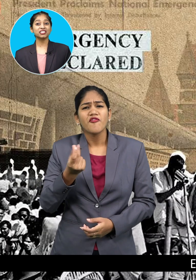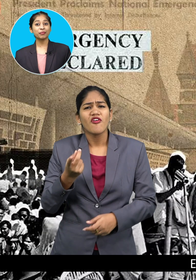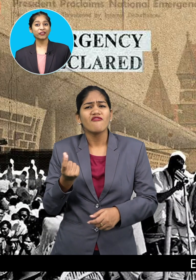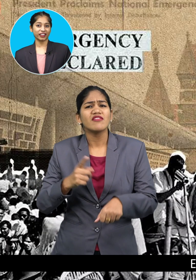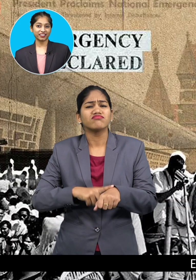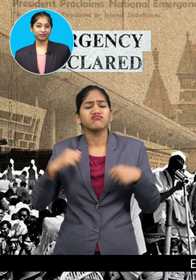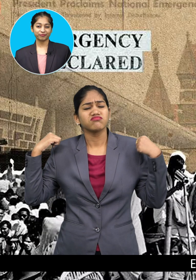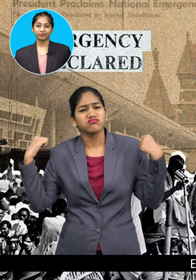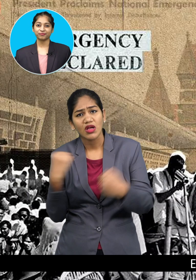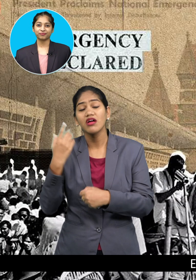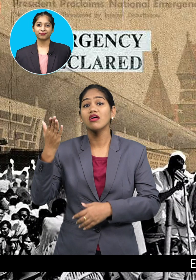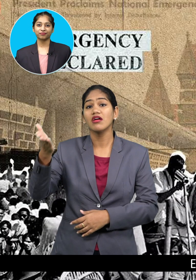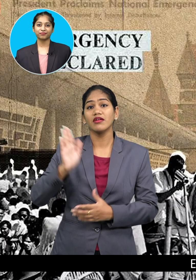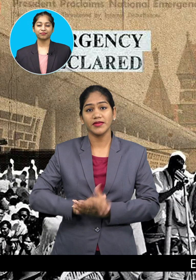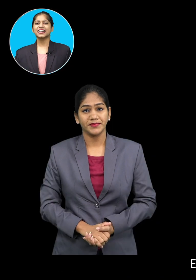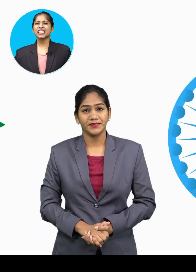Emergency period.